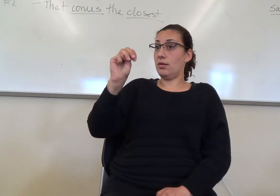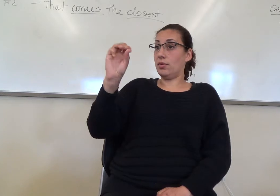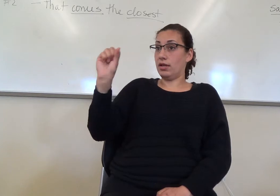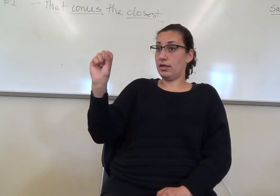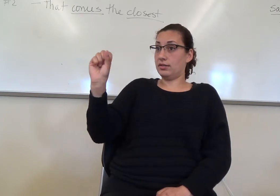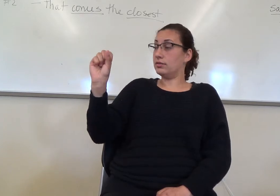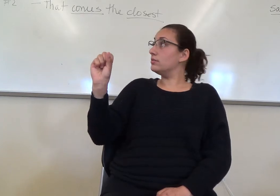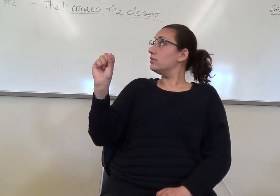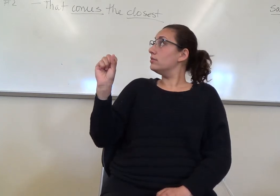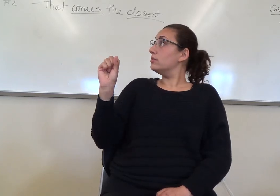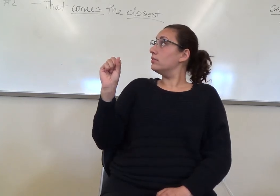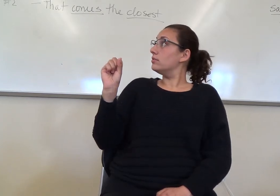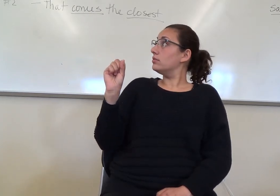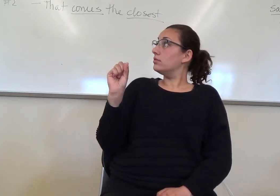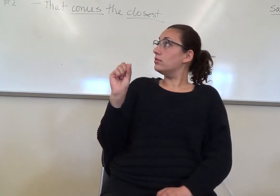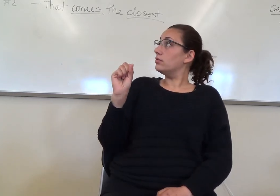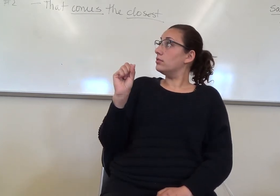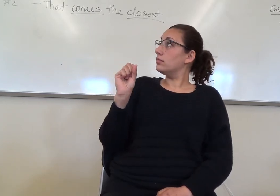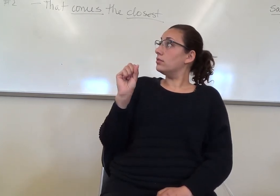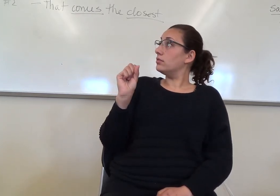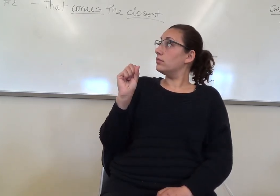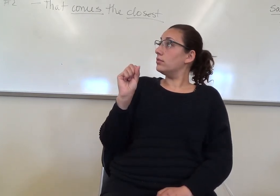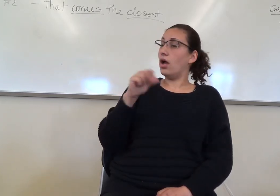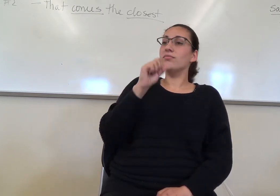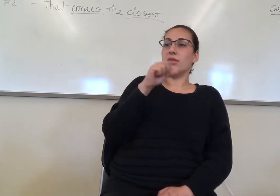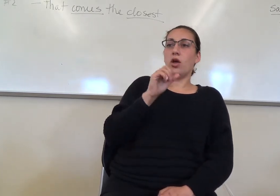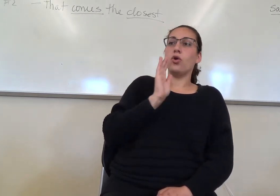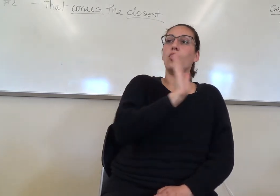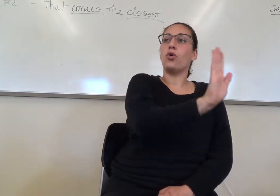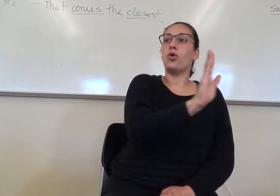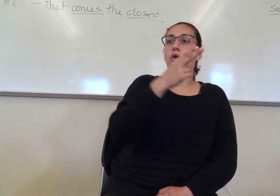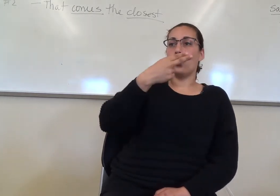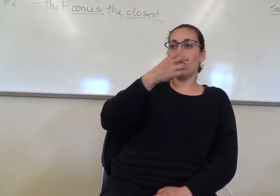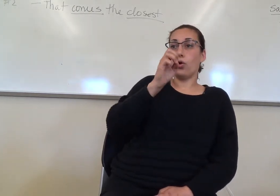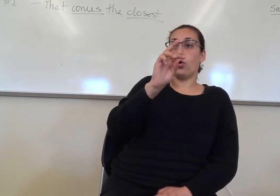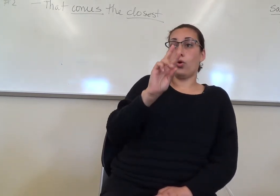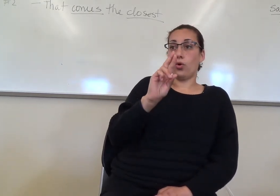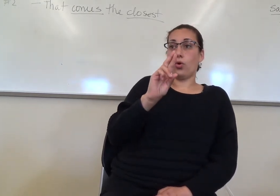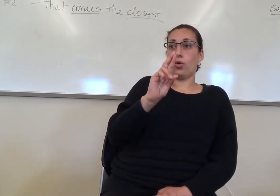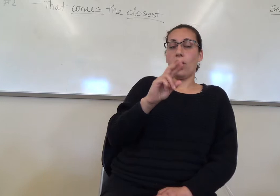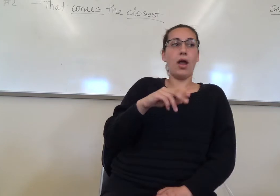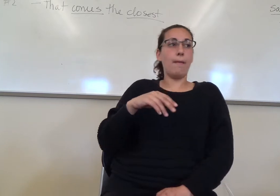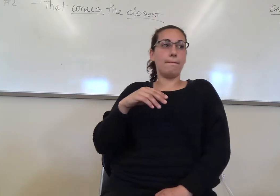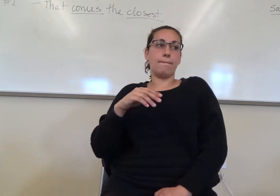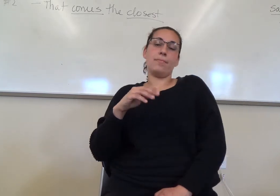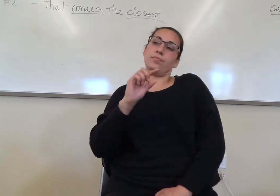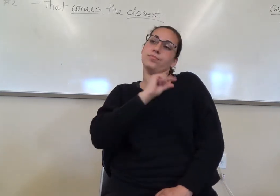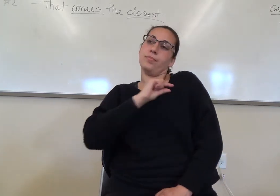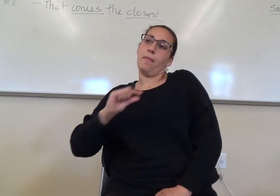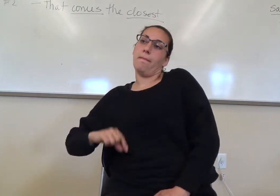what did you say? Her Majesty. Yes. I didn't hear, I wasn't expecting you to say it.